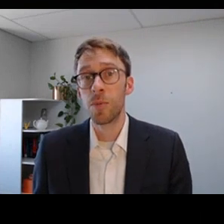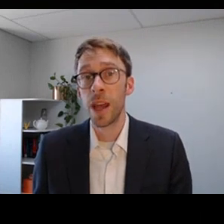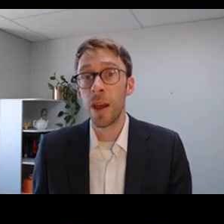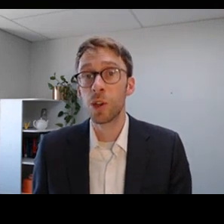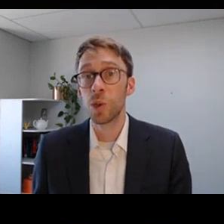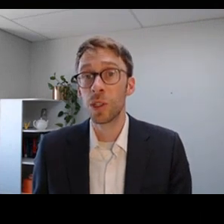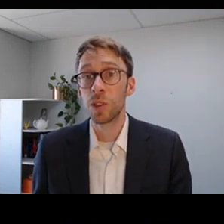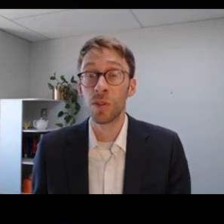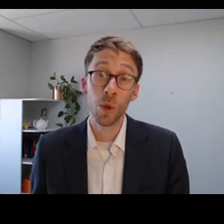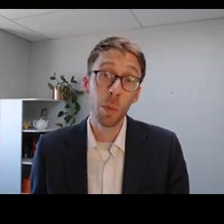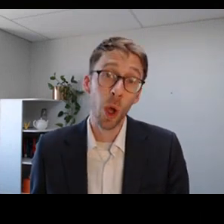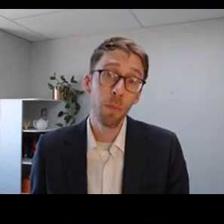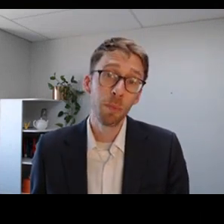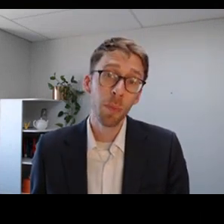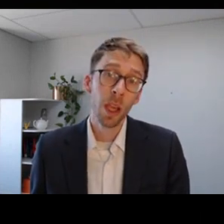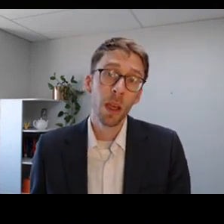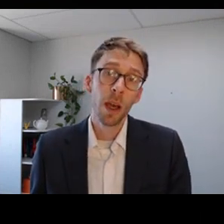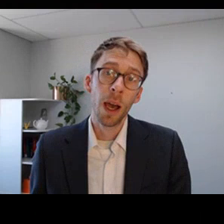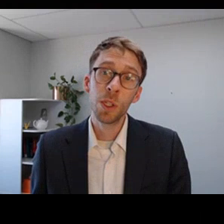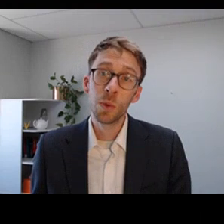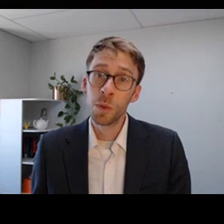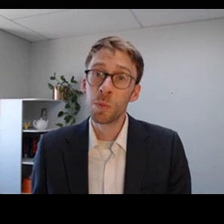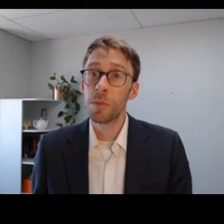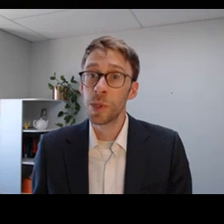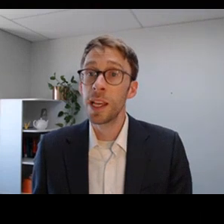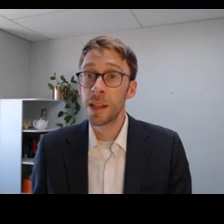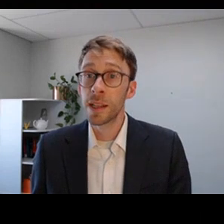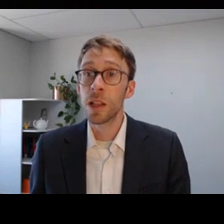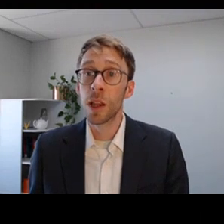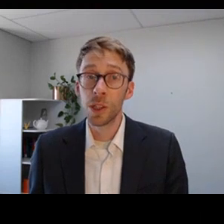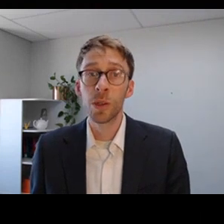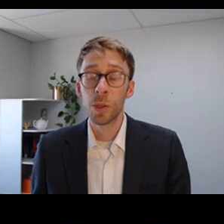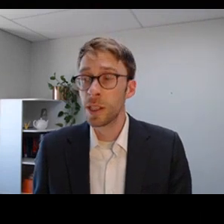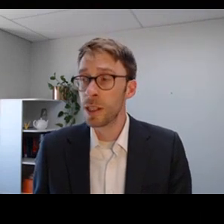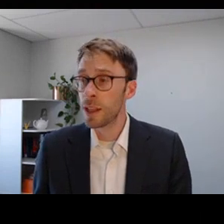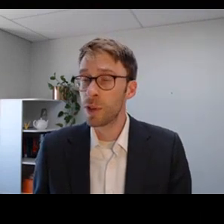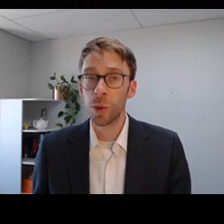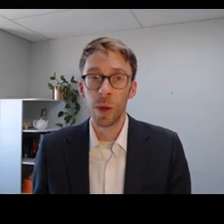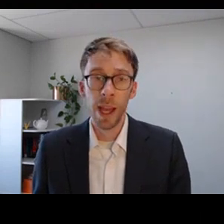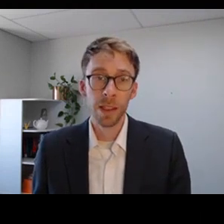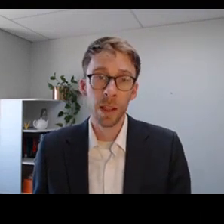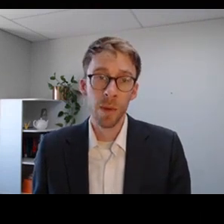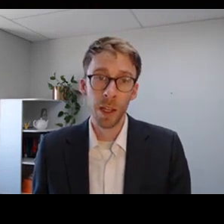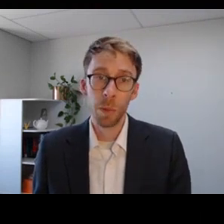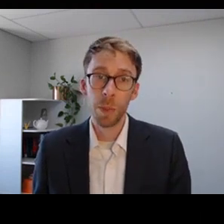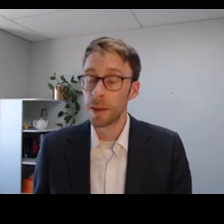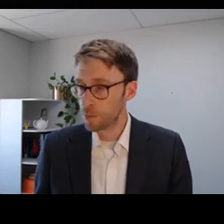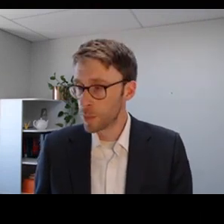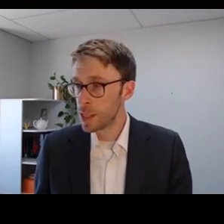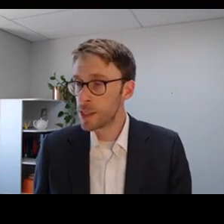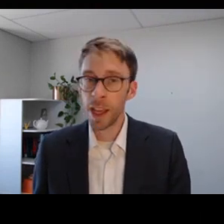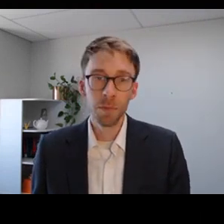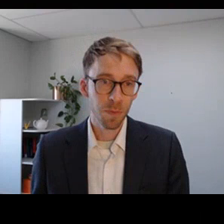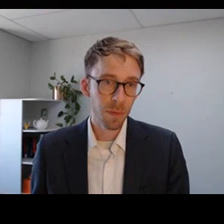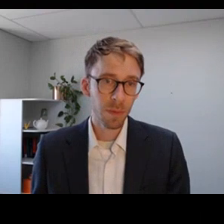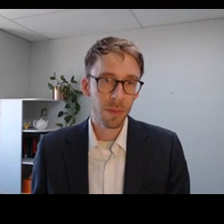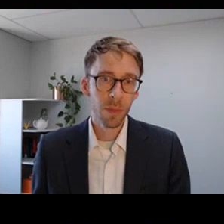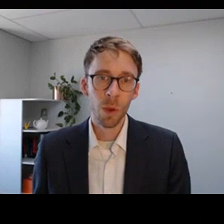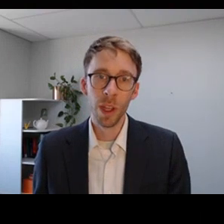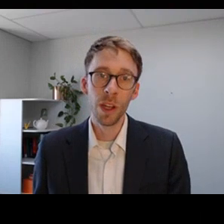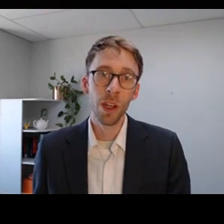to accept the narrow choice of a group home, which was presented as a logical and inevitable housing arrangement. But